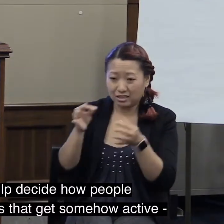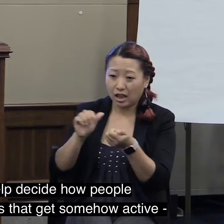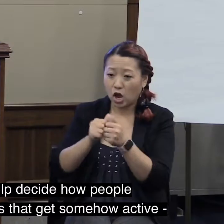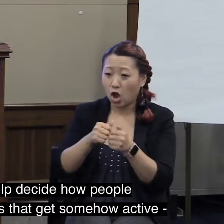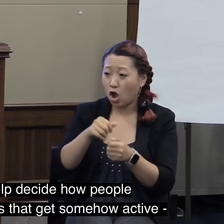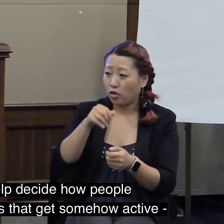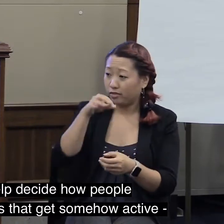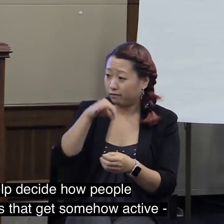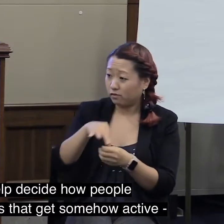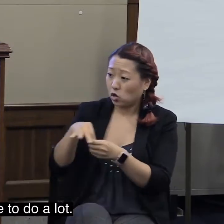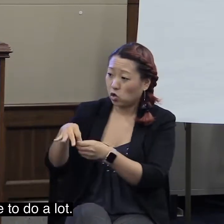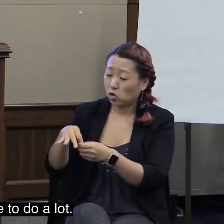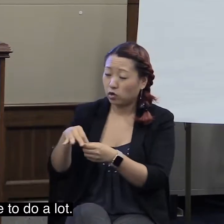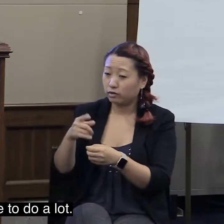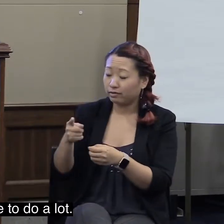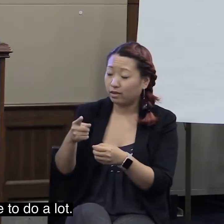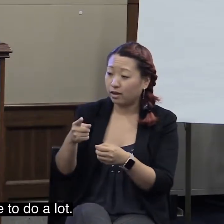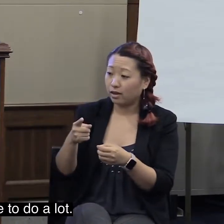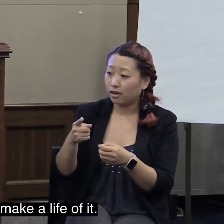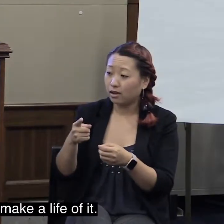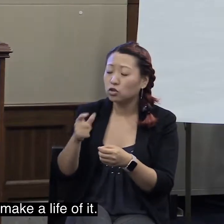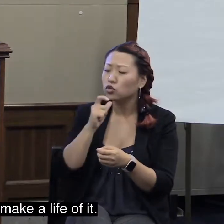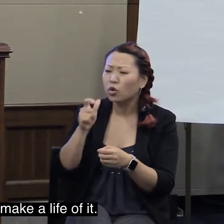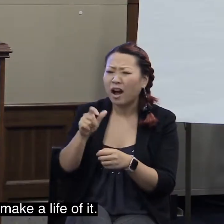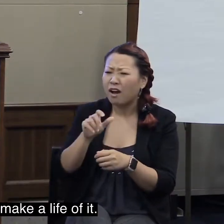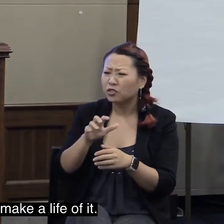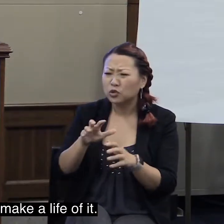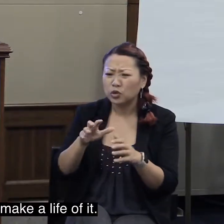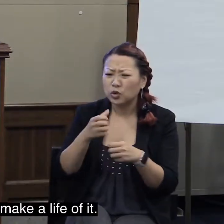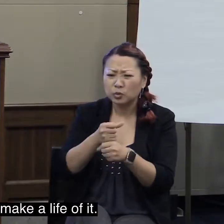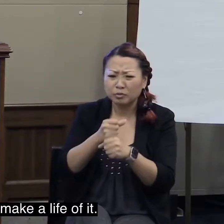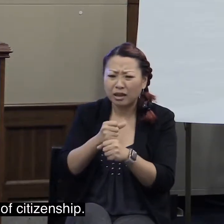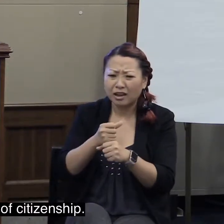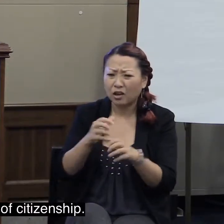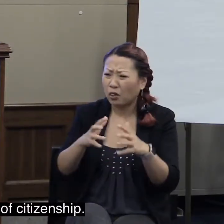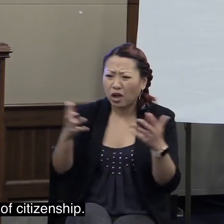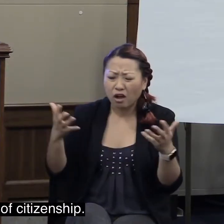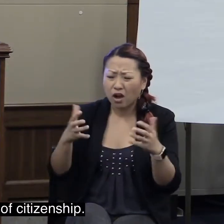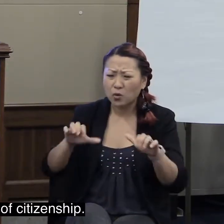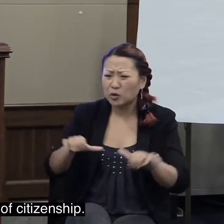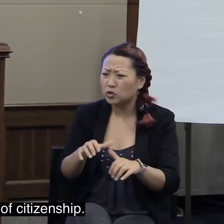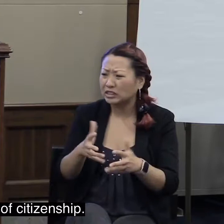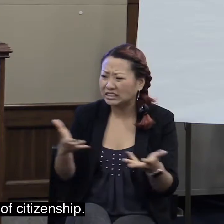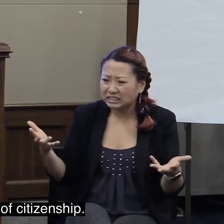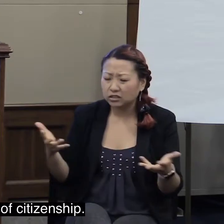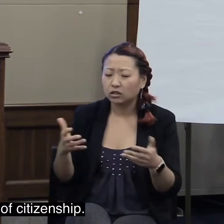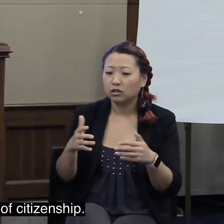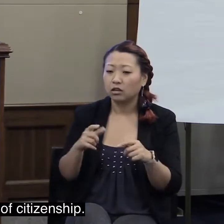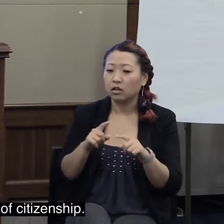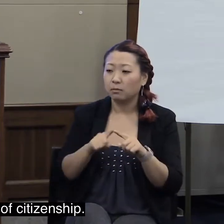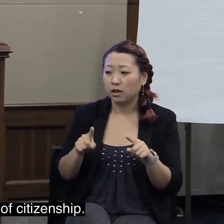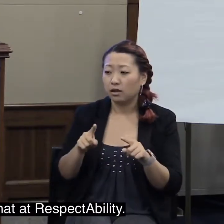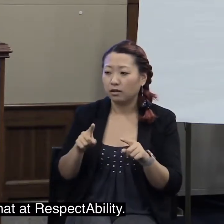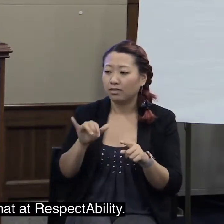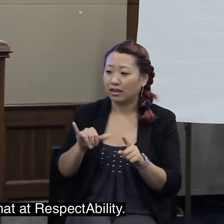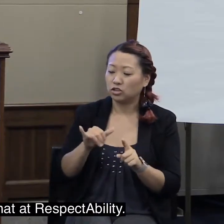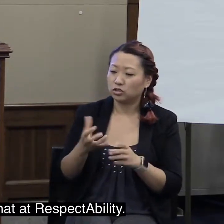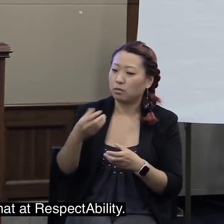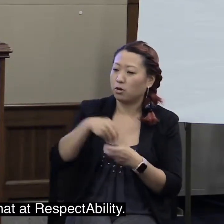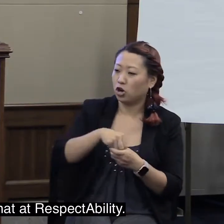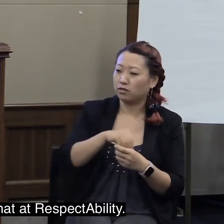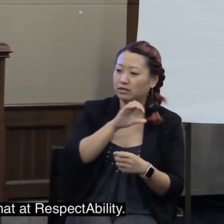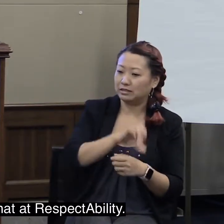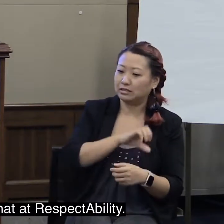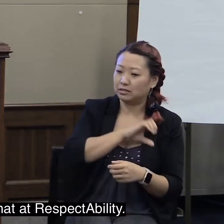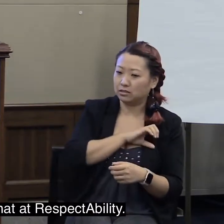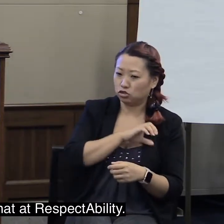that get somehow active. You don't have to do a lot. You don't have to make a life of it, but it's just part of being of citizenship. So we're